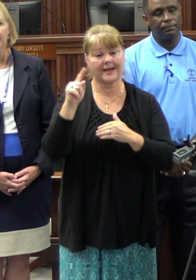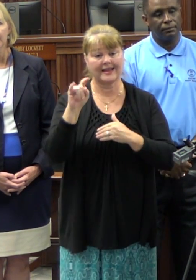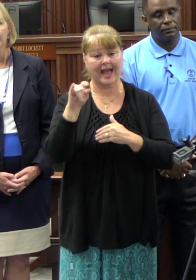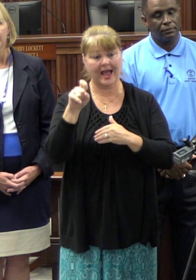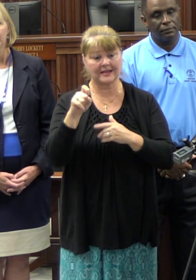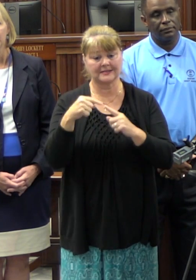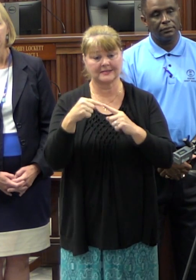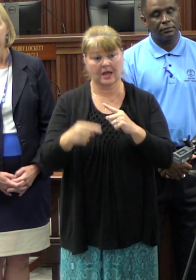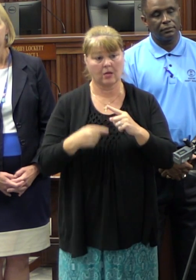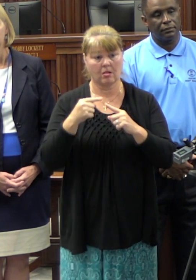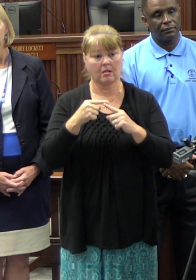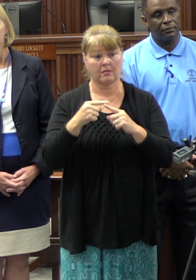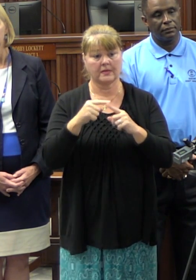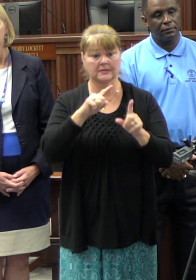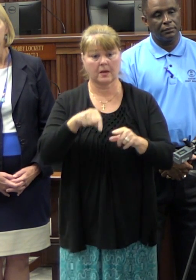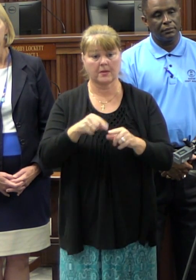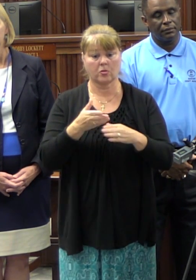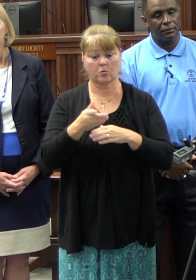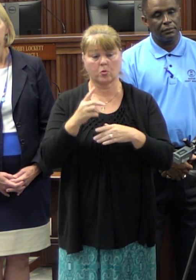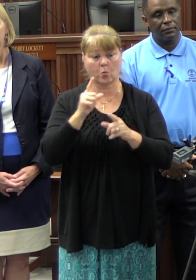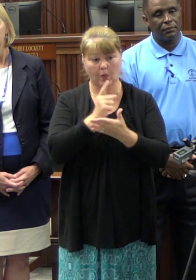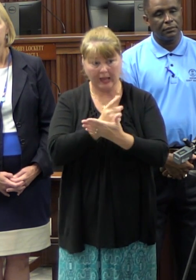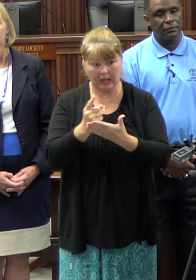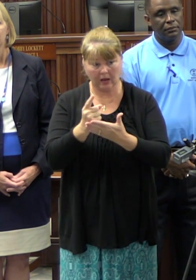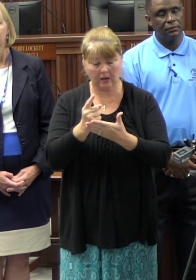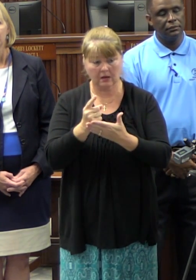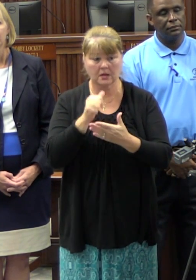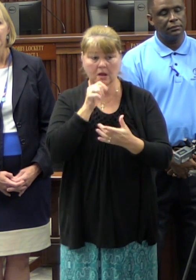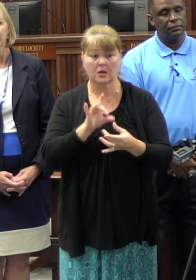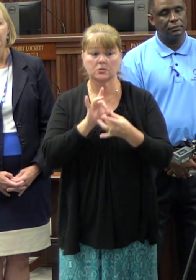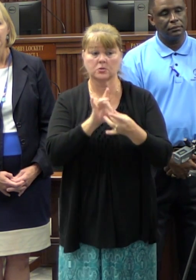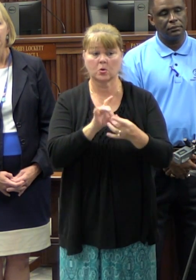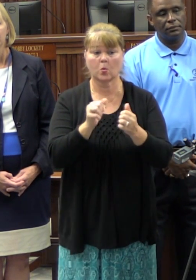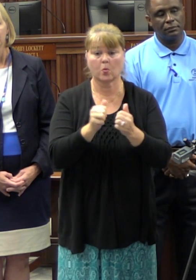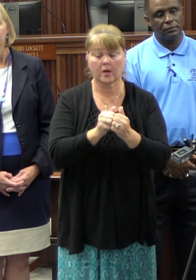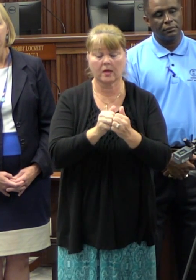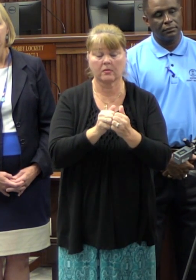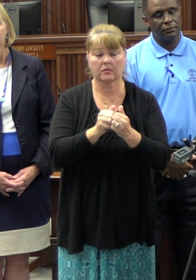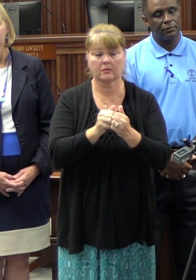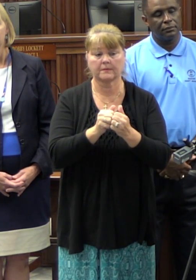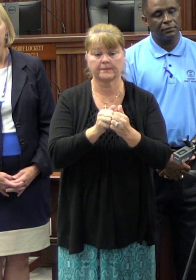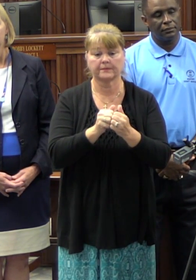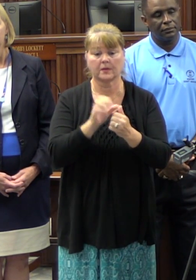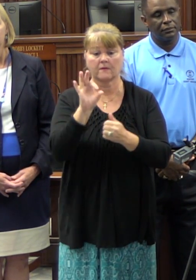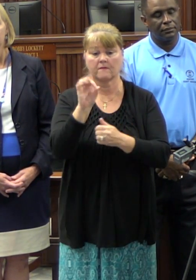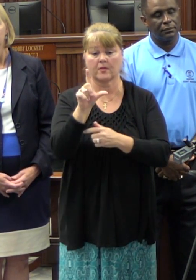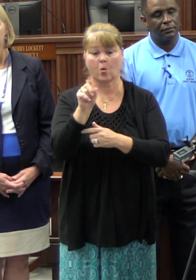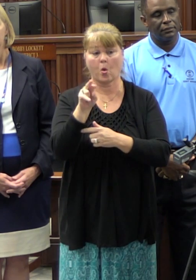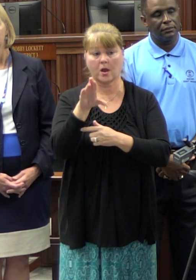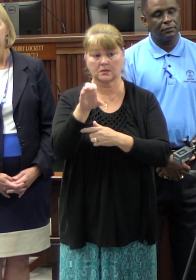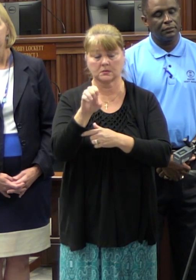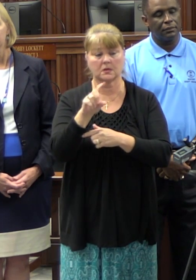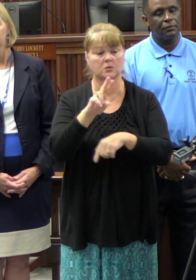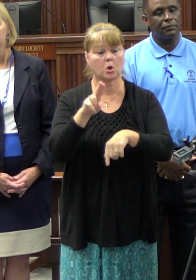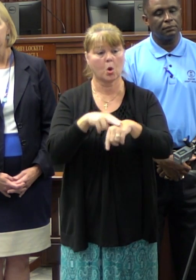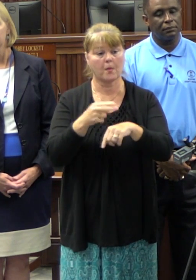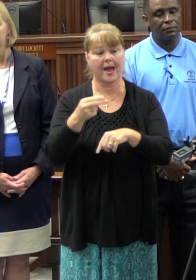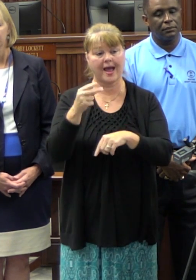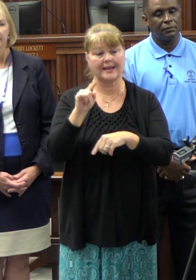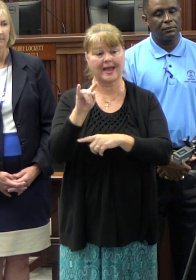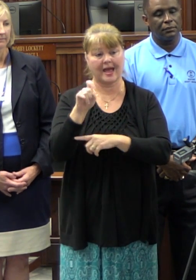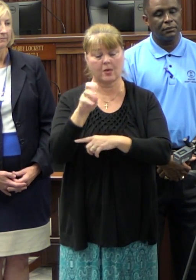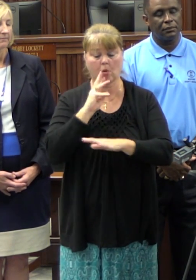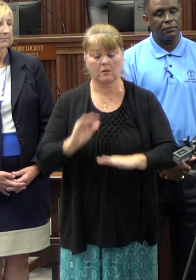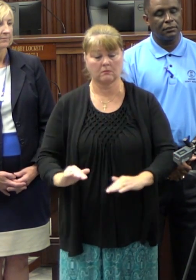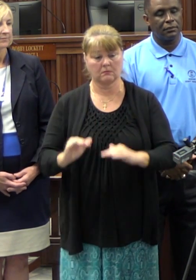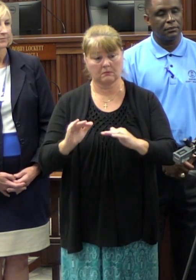cycle that's coming up over the week, and it's not associated with With Florence, it is a normal high tide